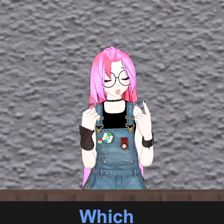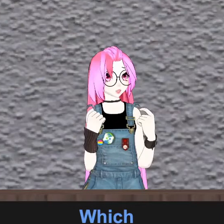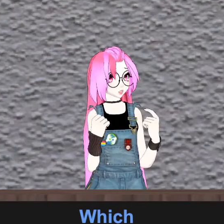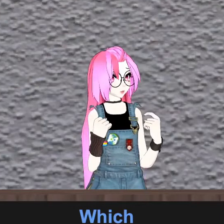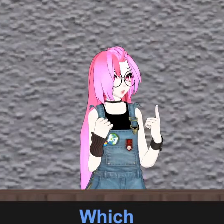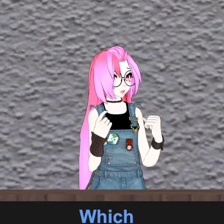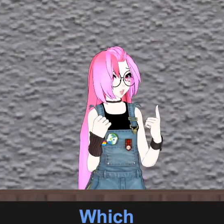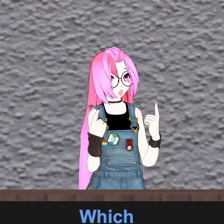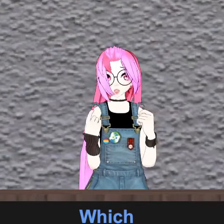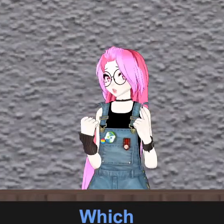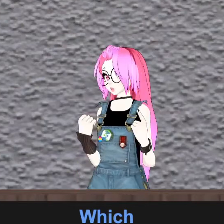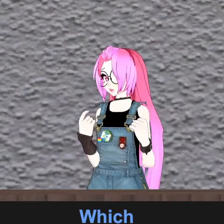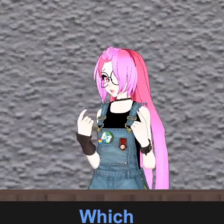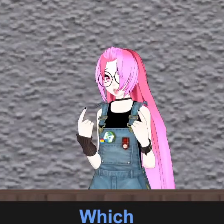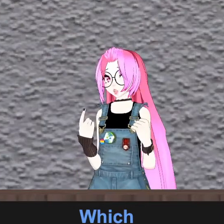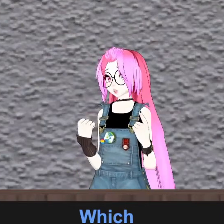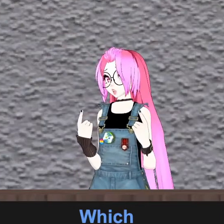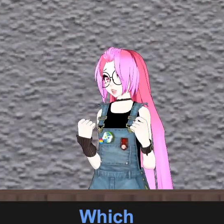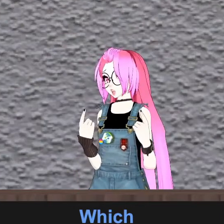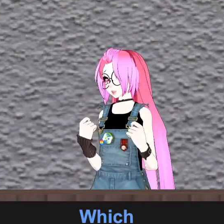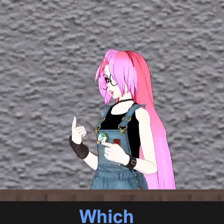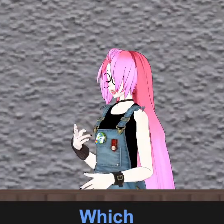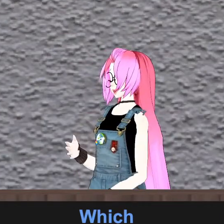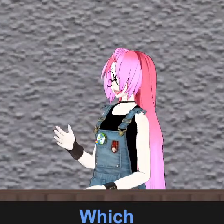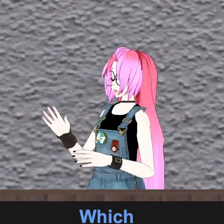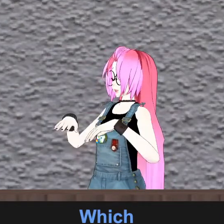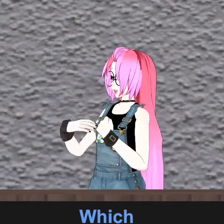questions about anything? Can deaf people drive? Yes, they can. What's up, Crow?